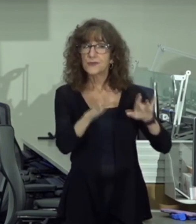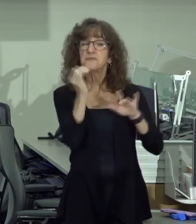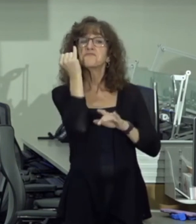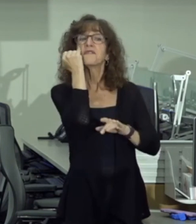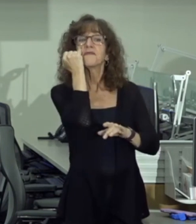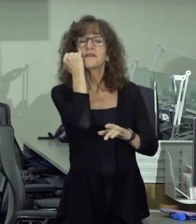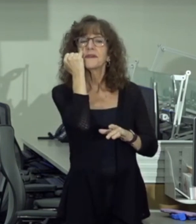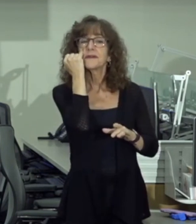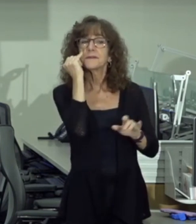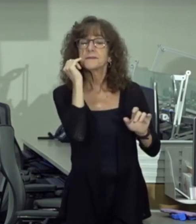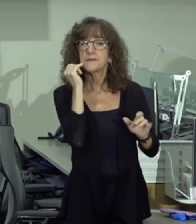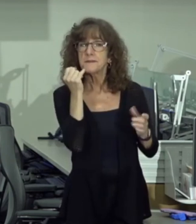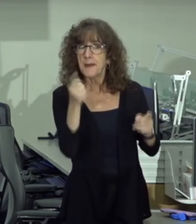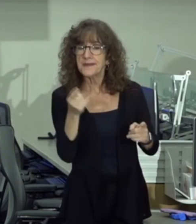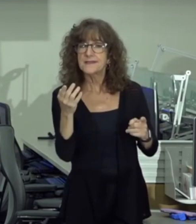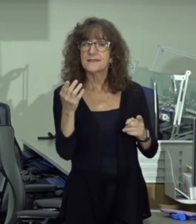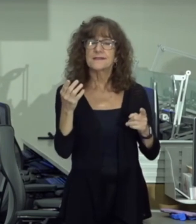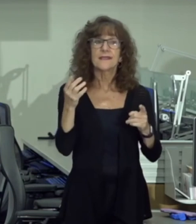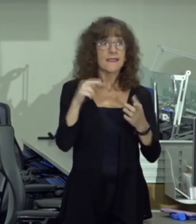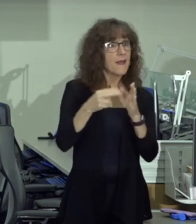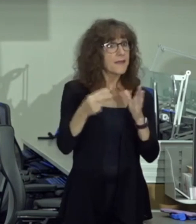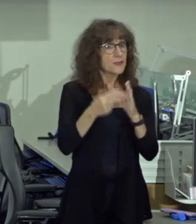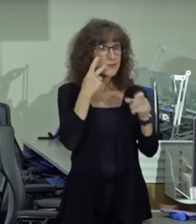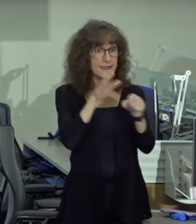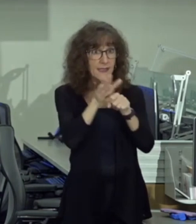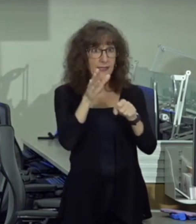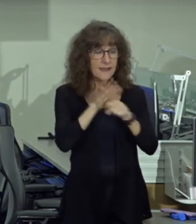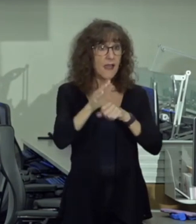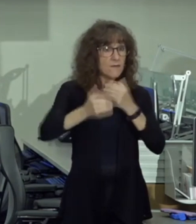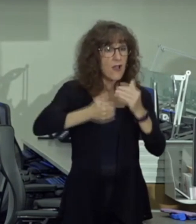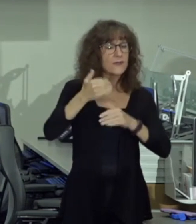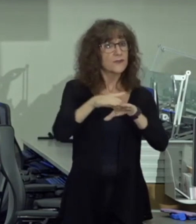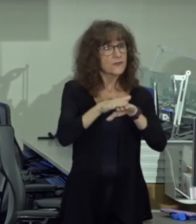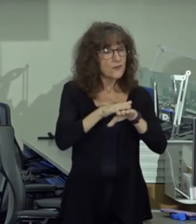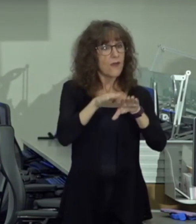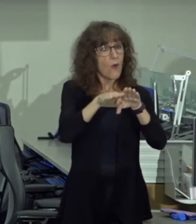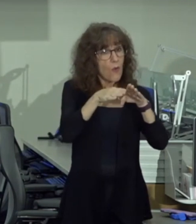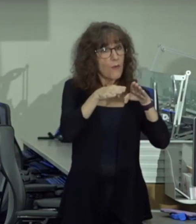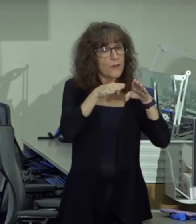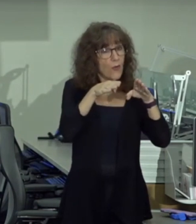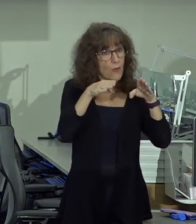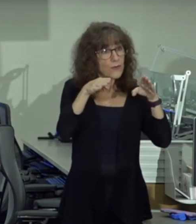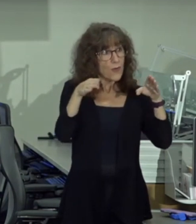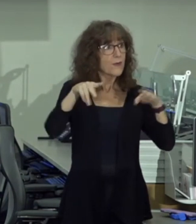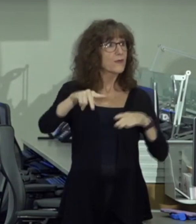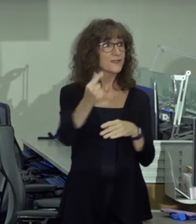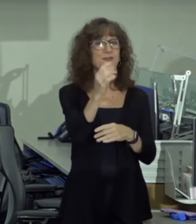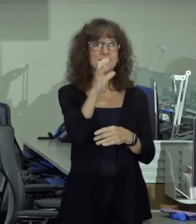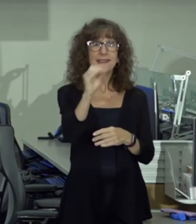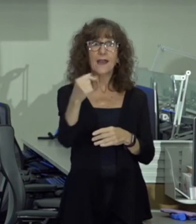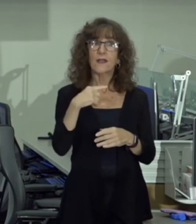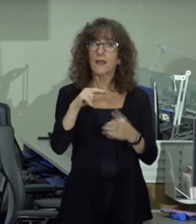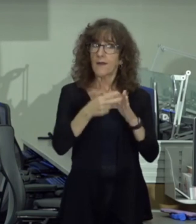case. Taken all together, this means we're seeing enough progress to gradually begin to reopen Prince George's County, and